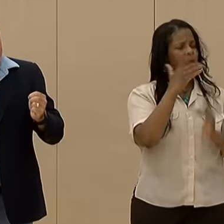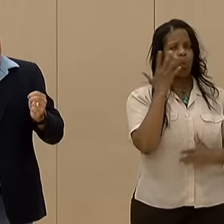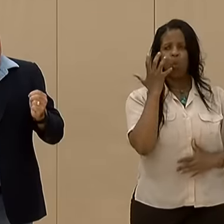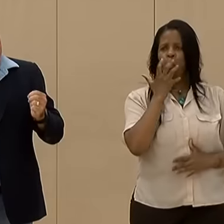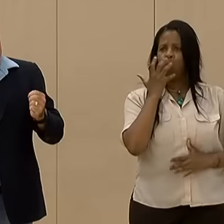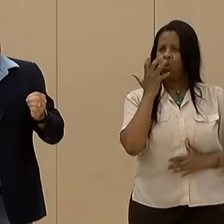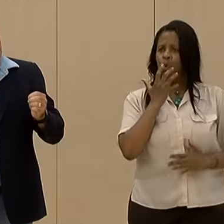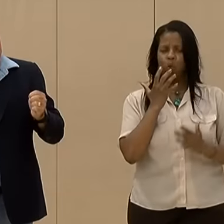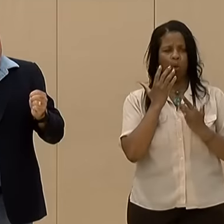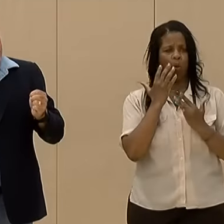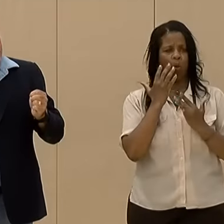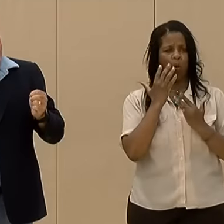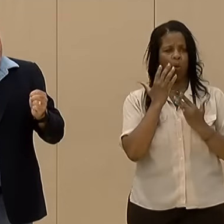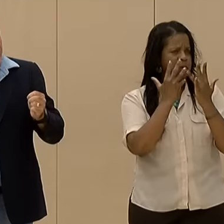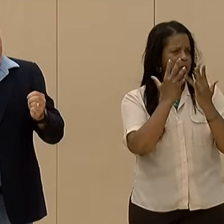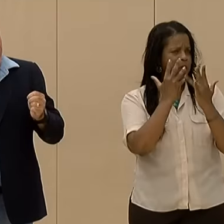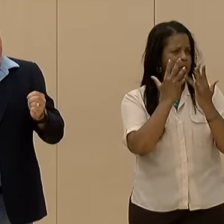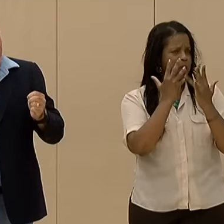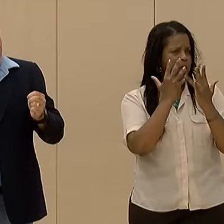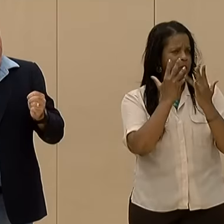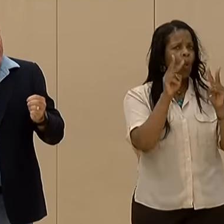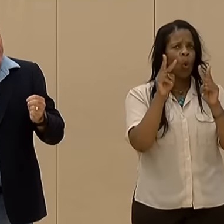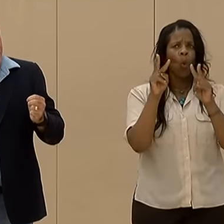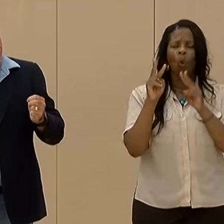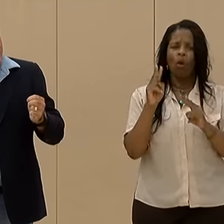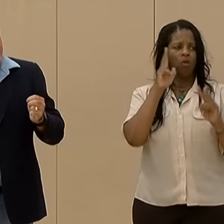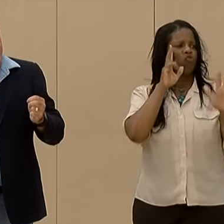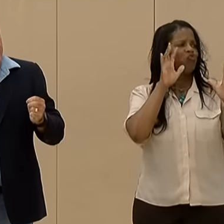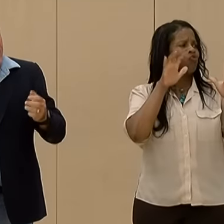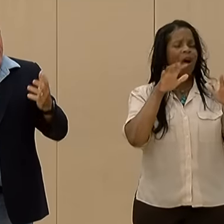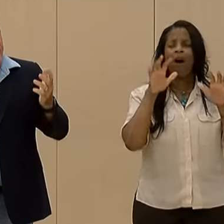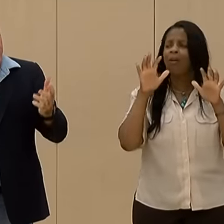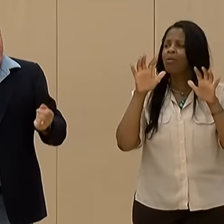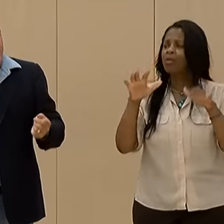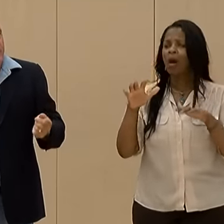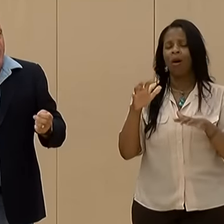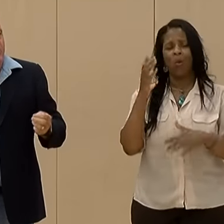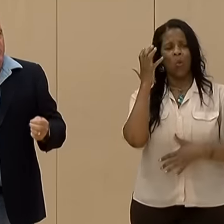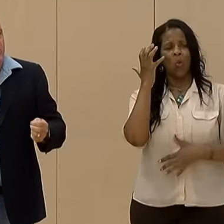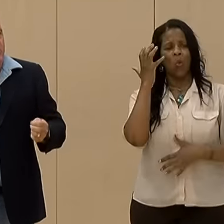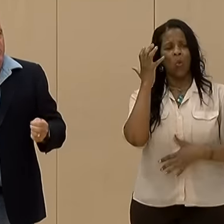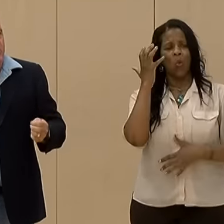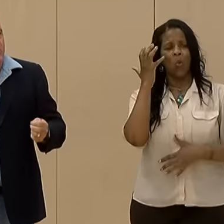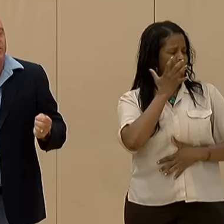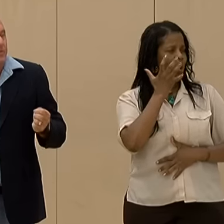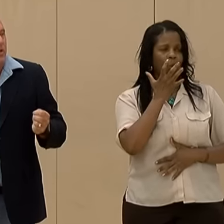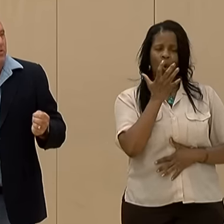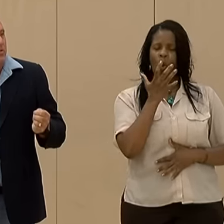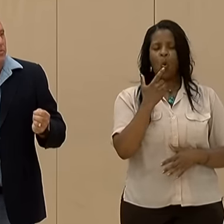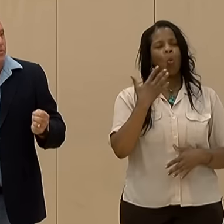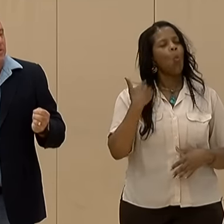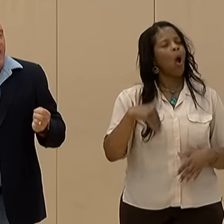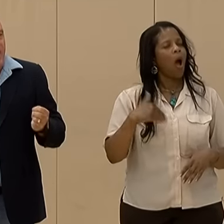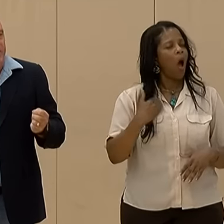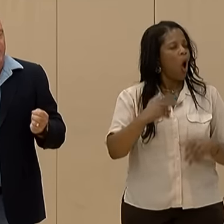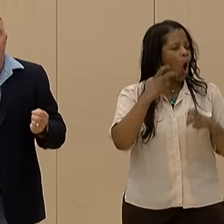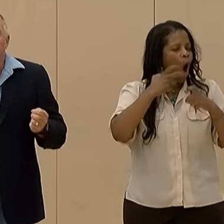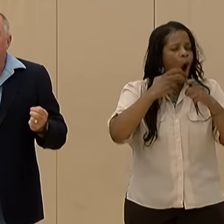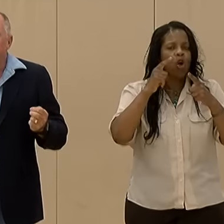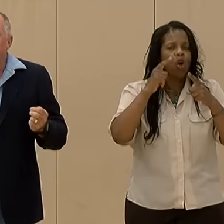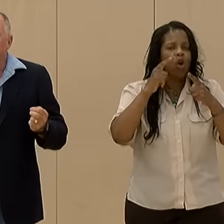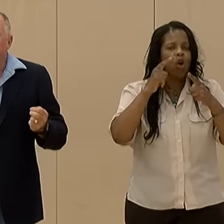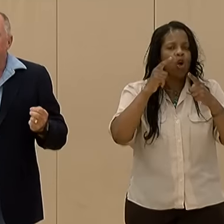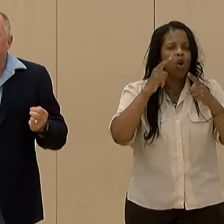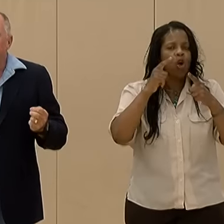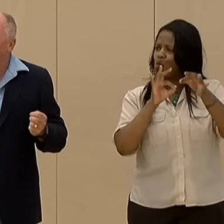it. Stunning and shocking, and the adjectives are difficult to find